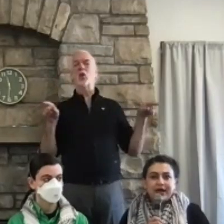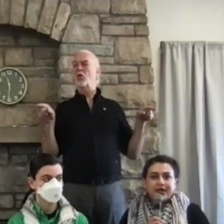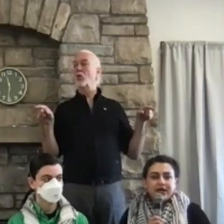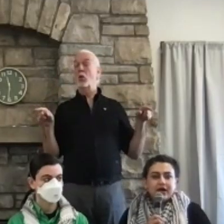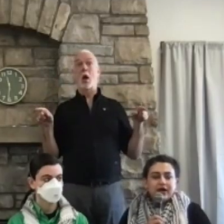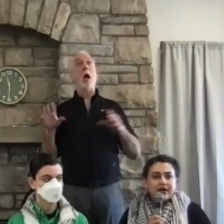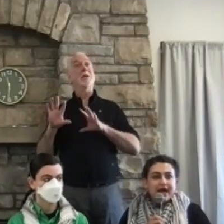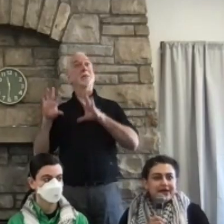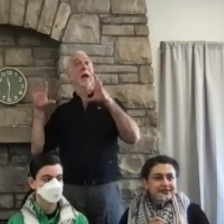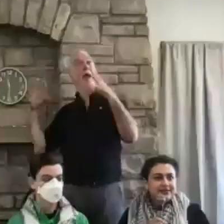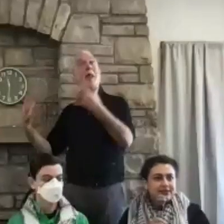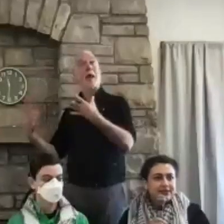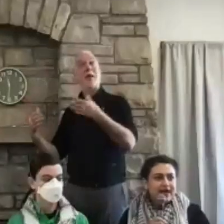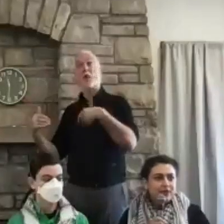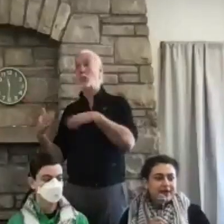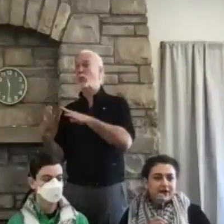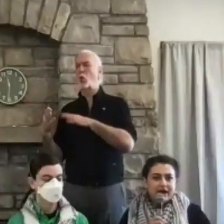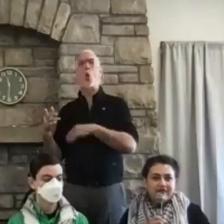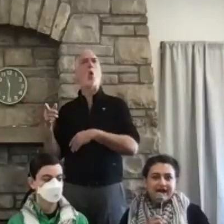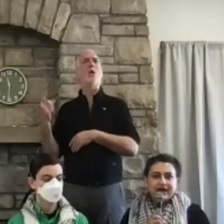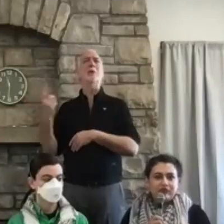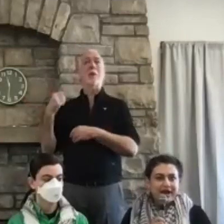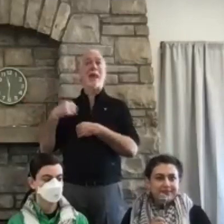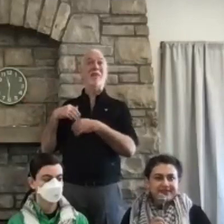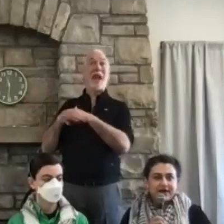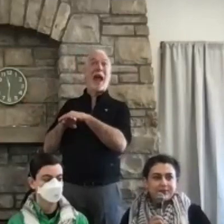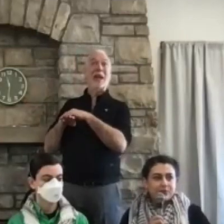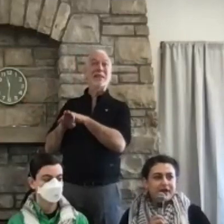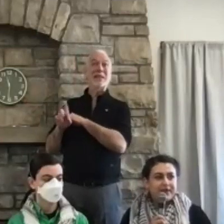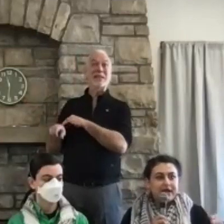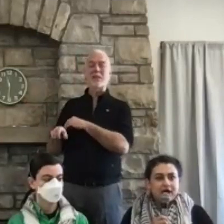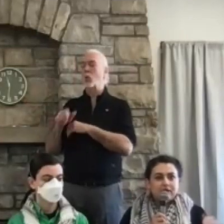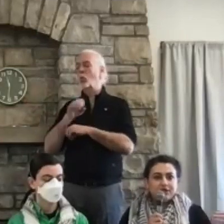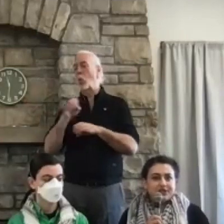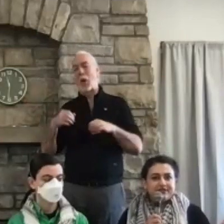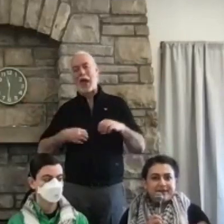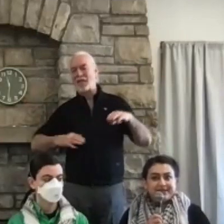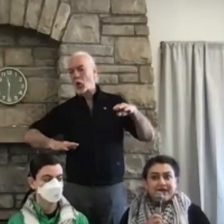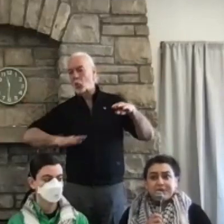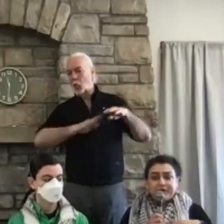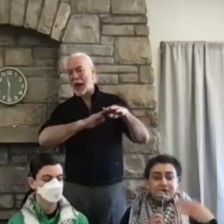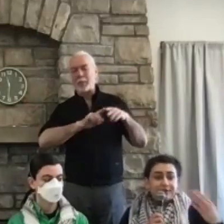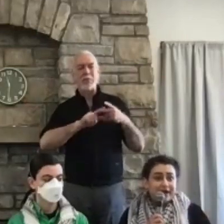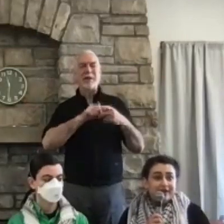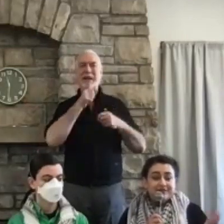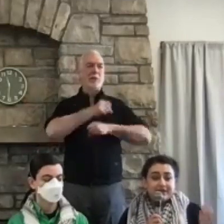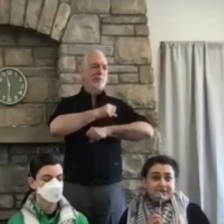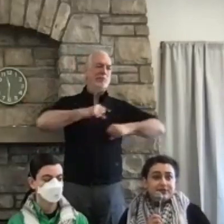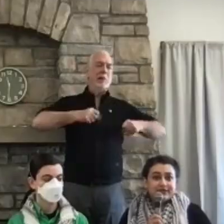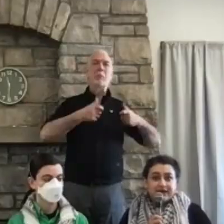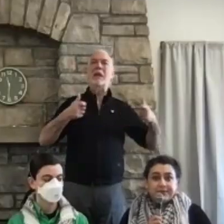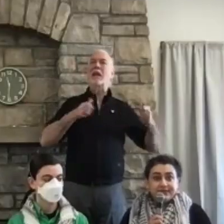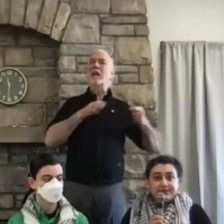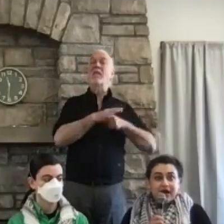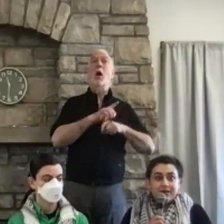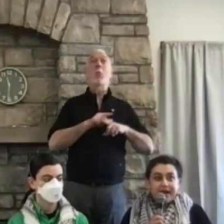home had an access need, yeah, we may not have had a ramp set up or maybe a large enough space, but you bet if somebody